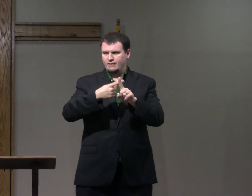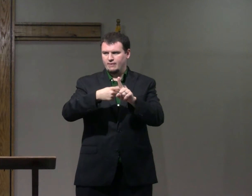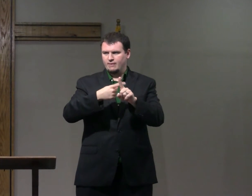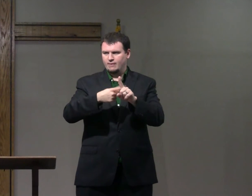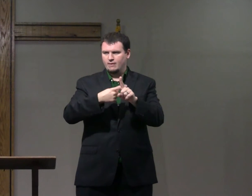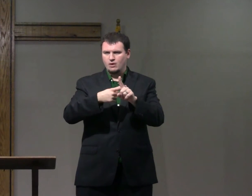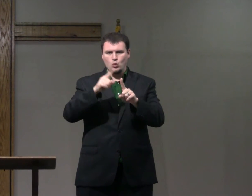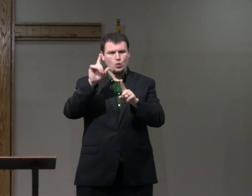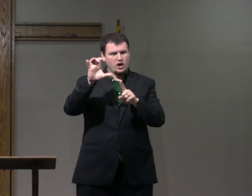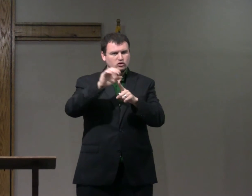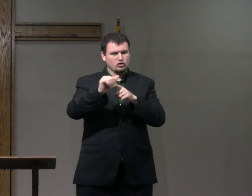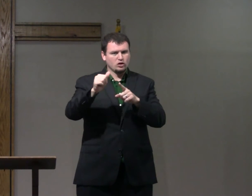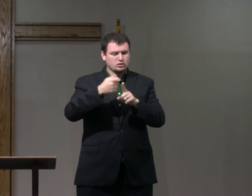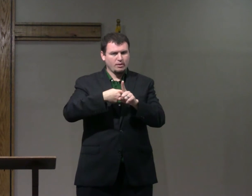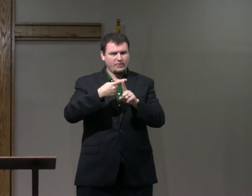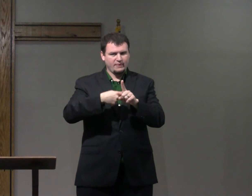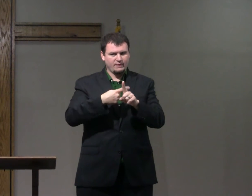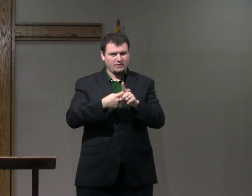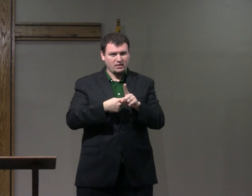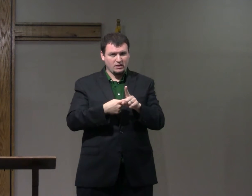and support them for $100 a month.